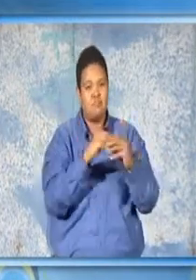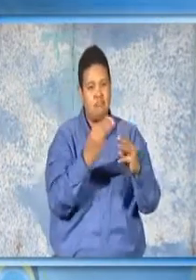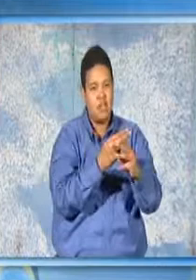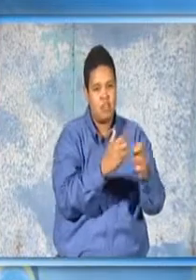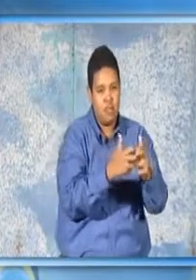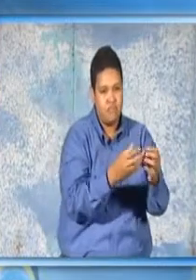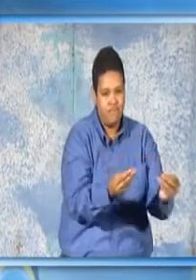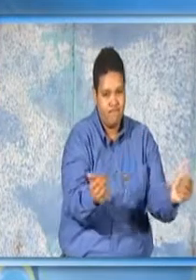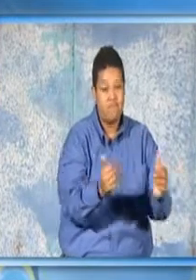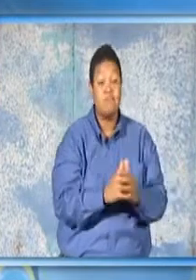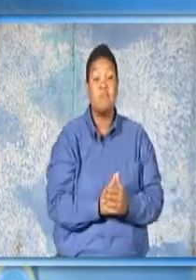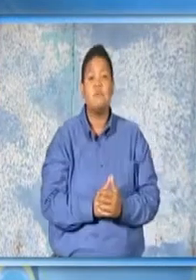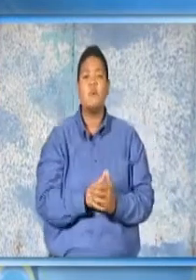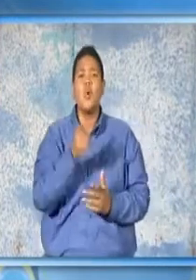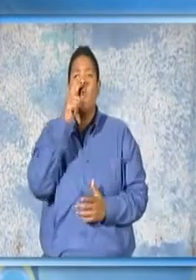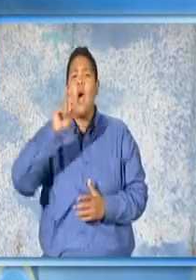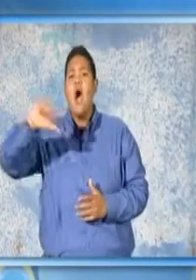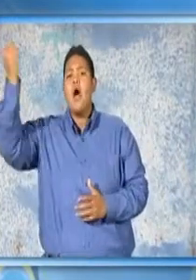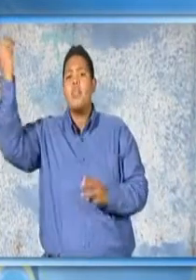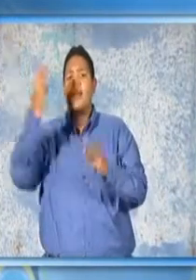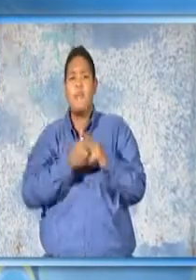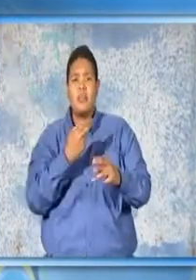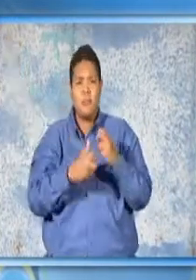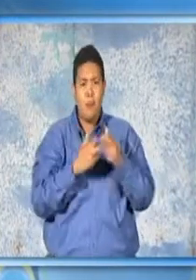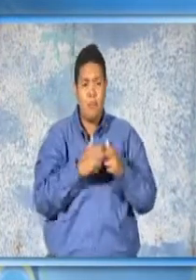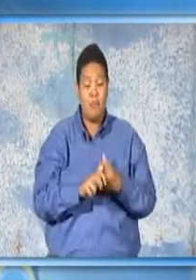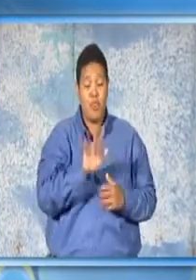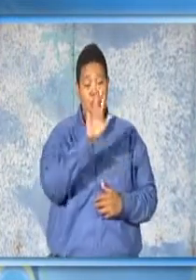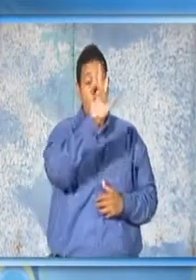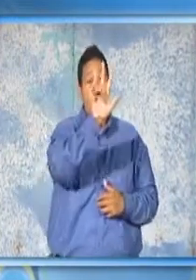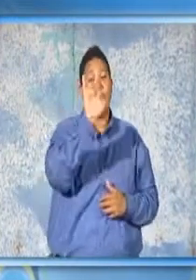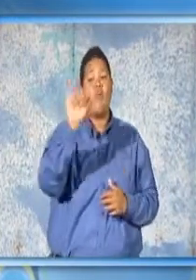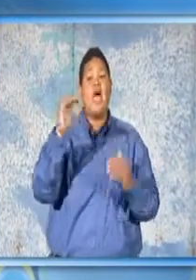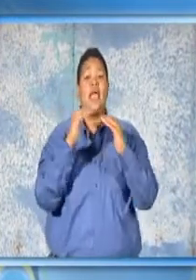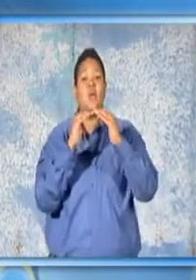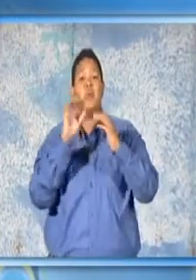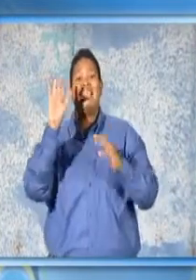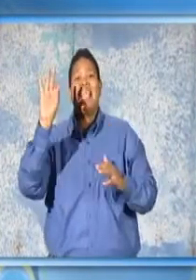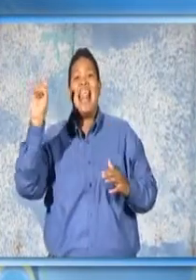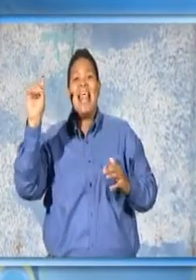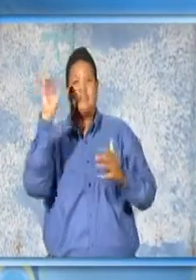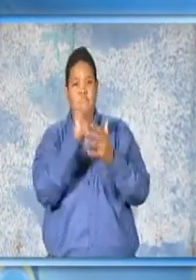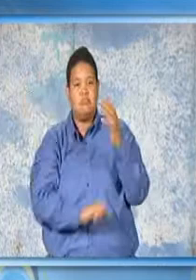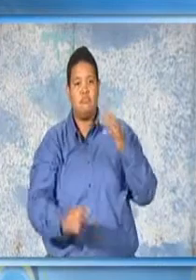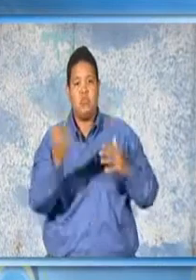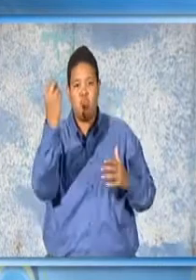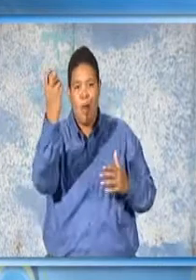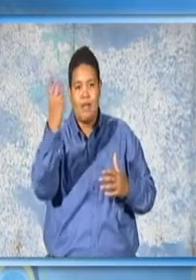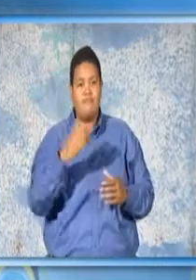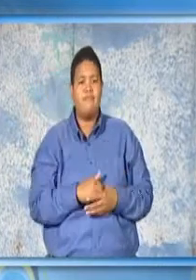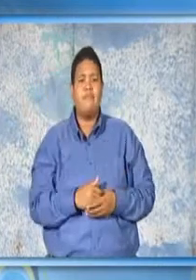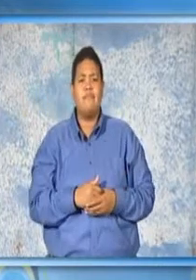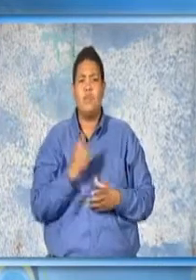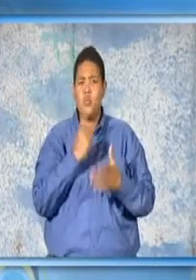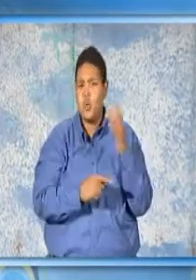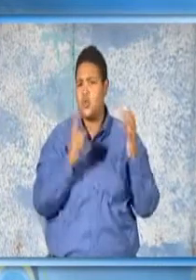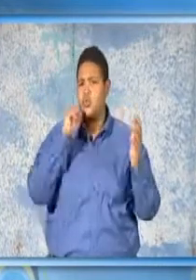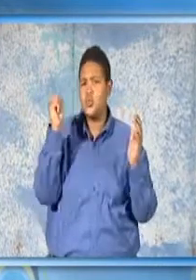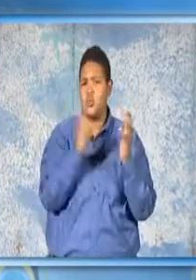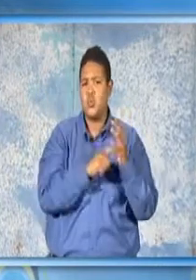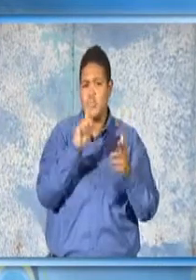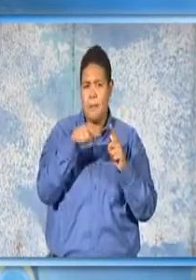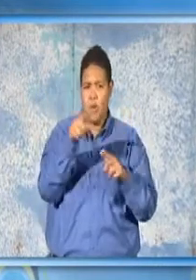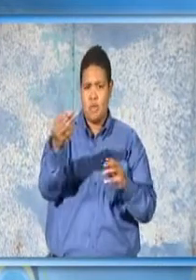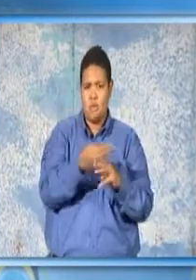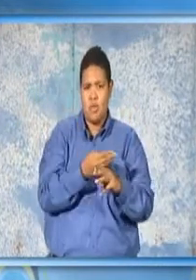Let us look at another equation. 3y equals 9x minus 12. What do you notice about this